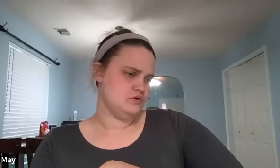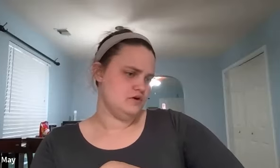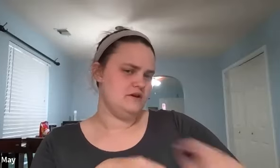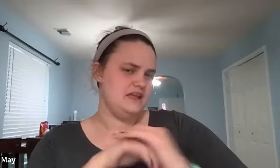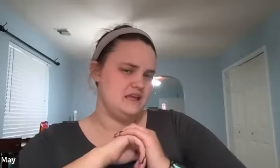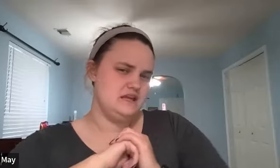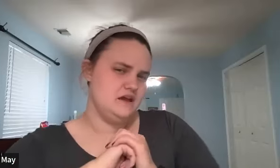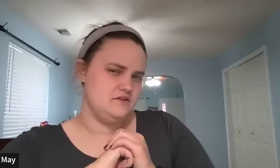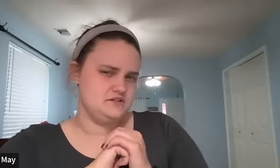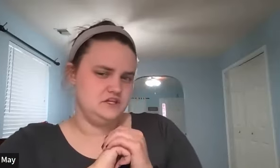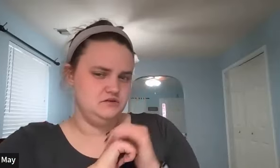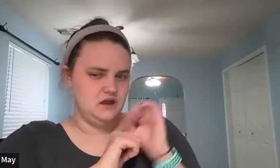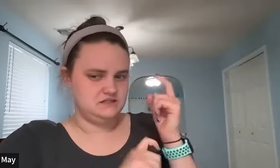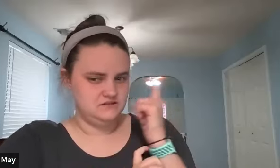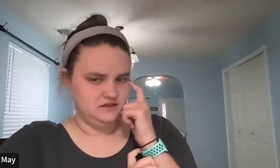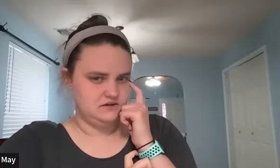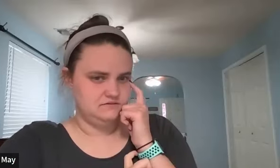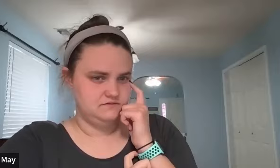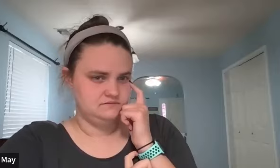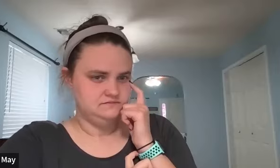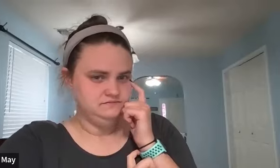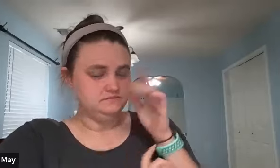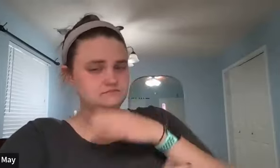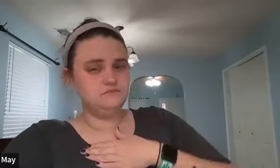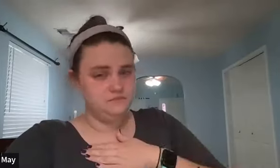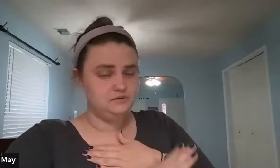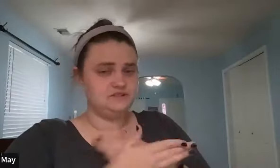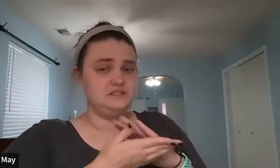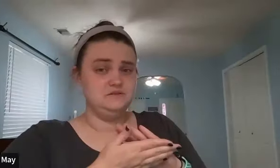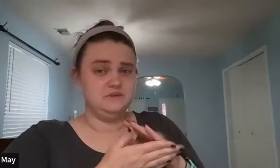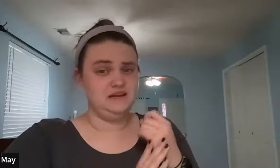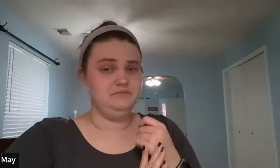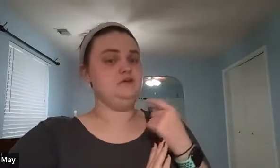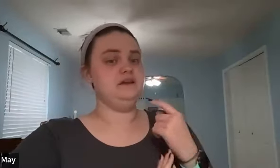Are there any others that you guys can think of? Oh, excuse me, I had a big old hiccup.